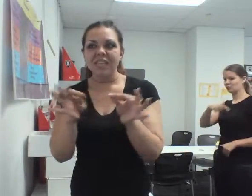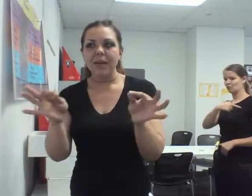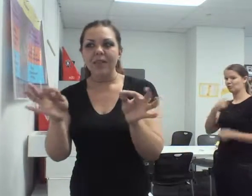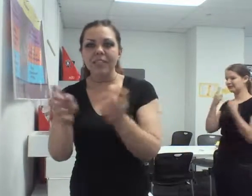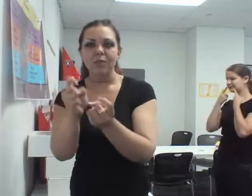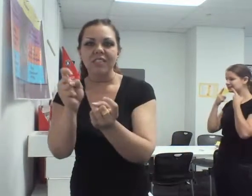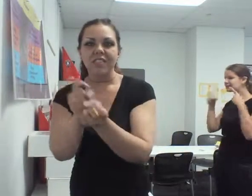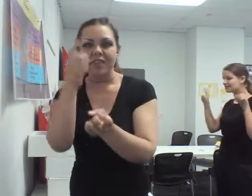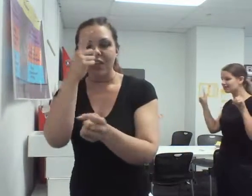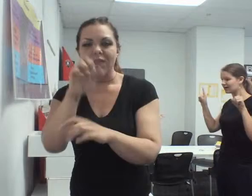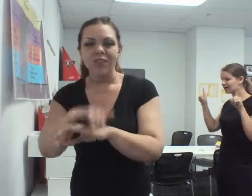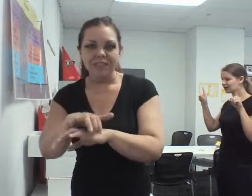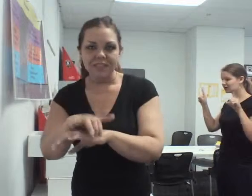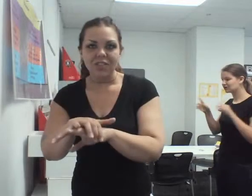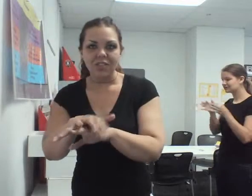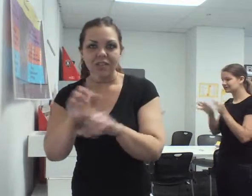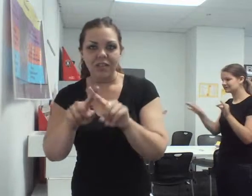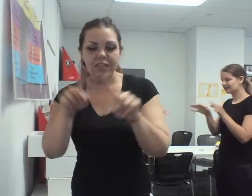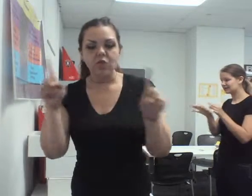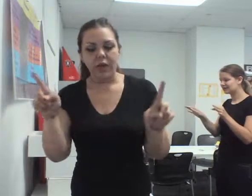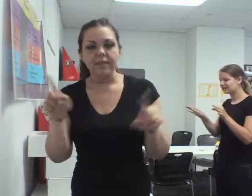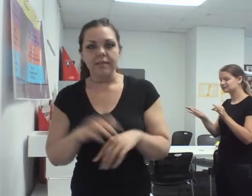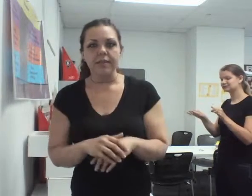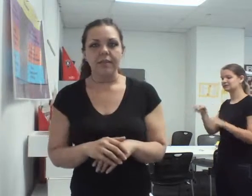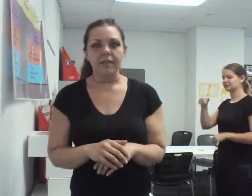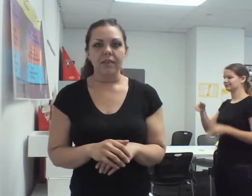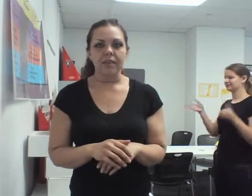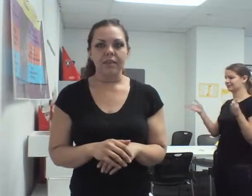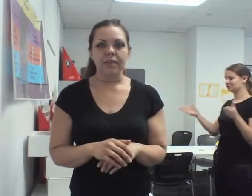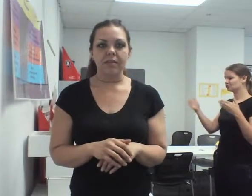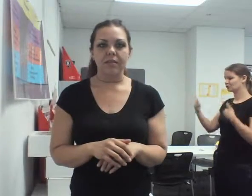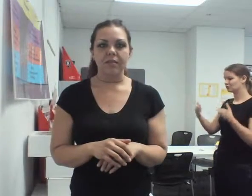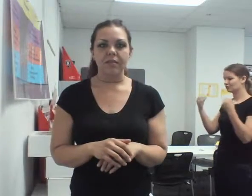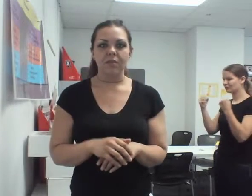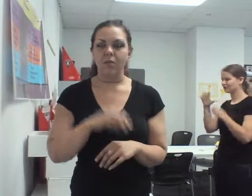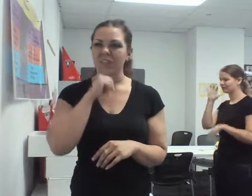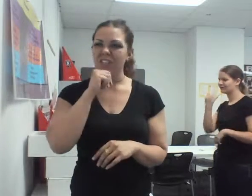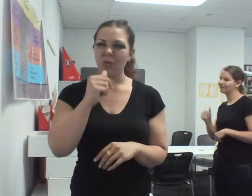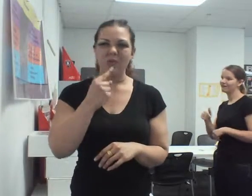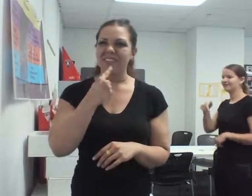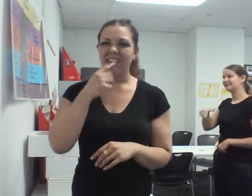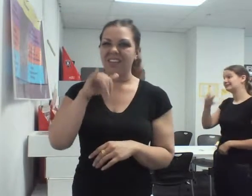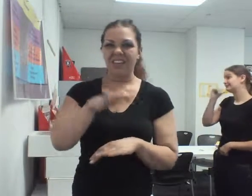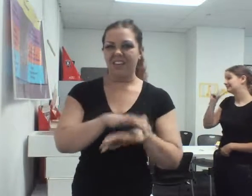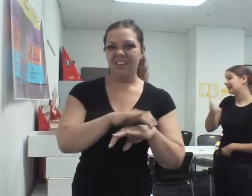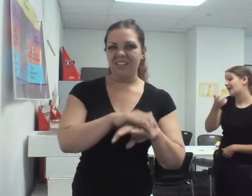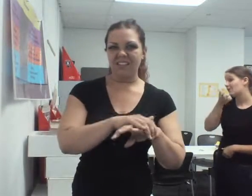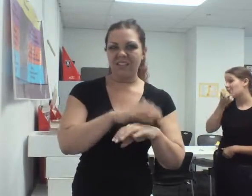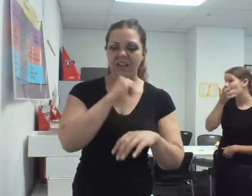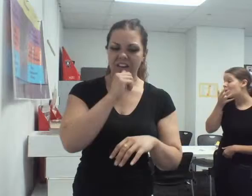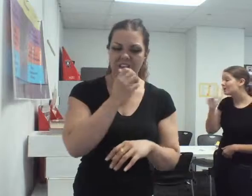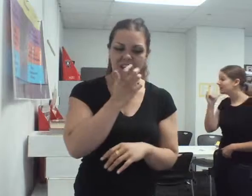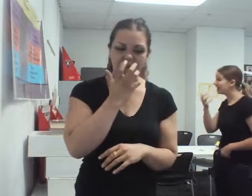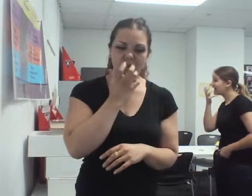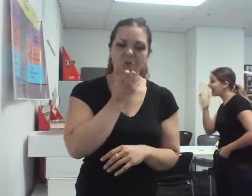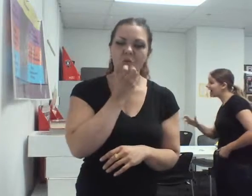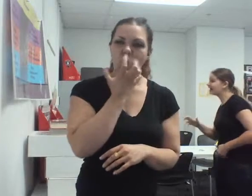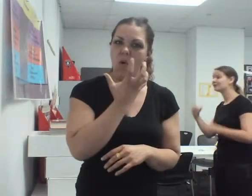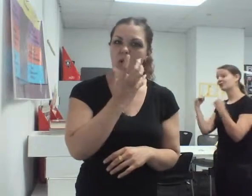We don't do a lot of that. It's not warm, it's not hot, because it's implied. As English speakers,